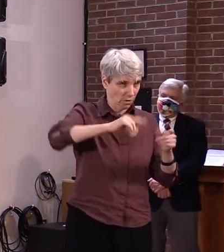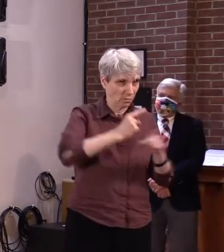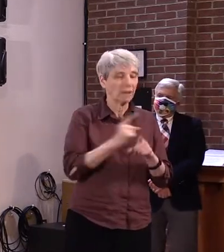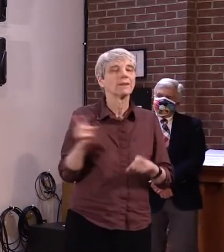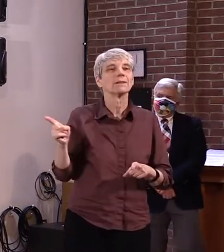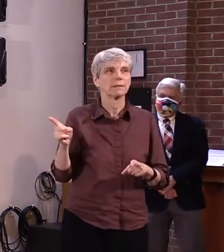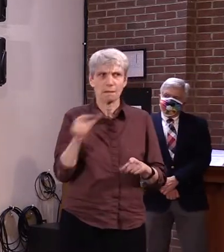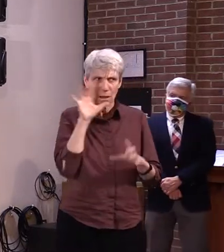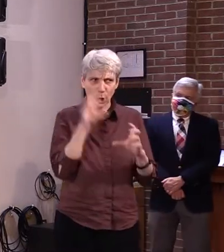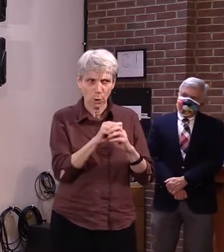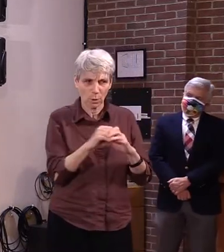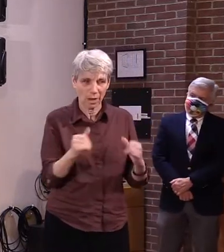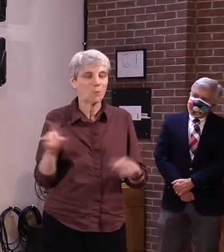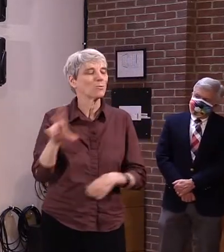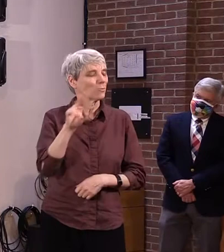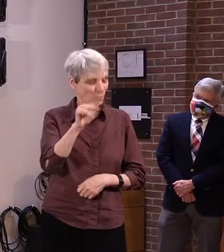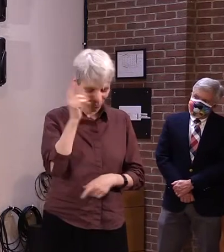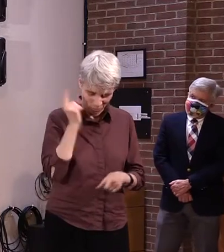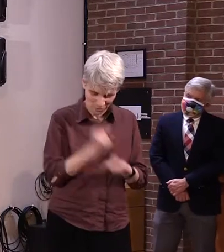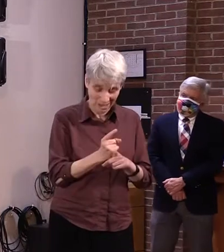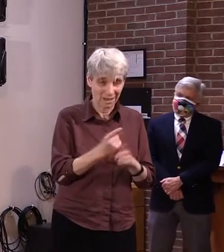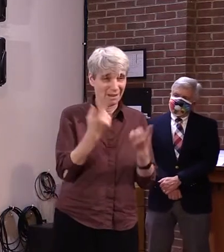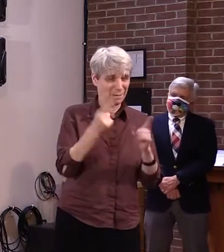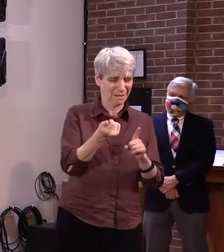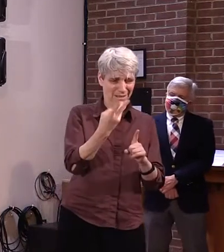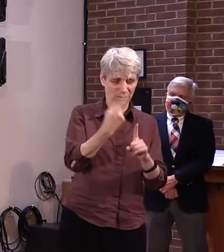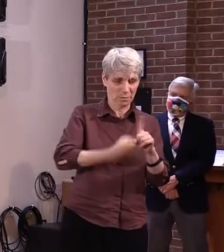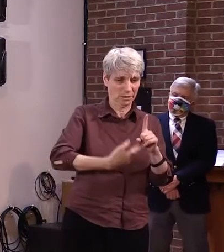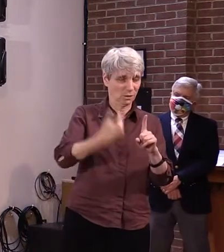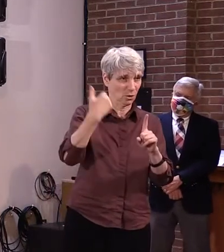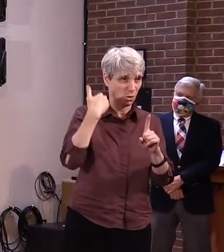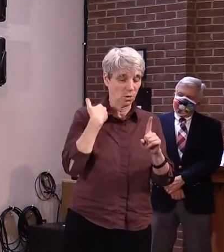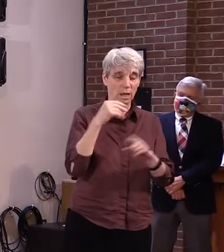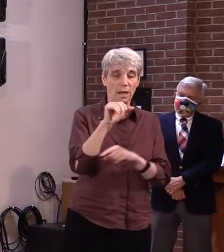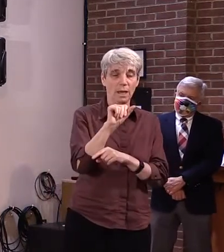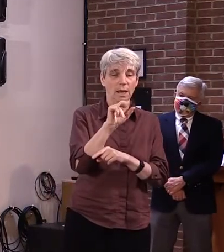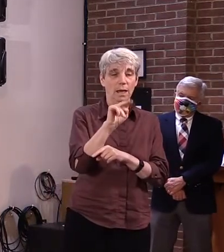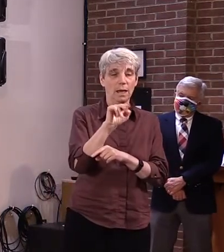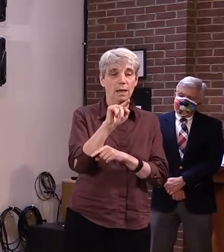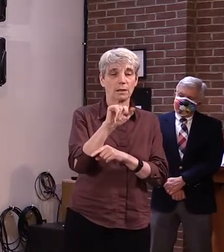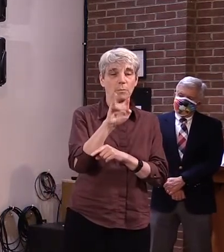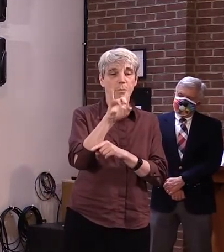and that has not changed in any way since then.